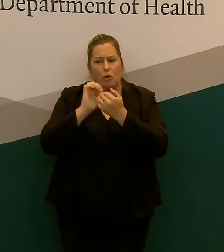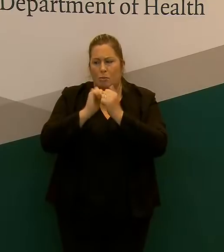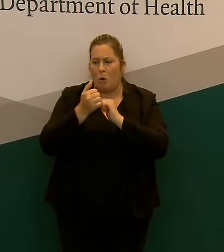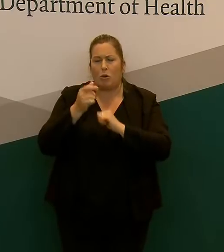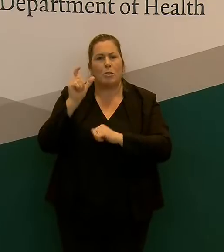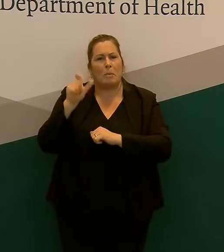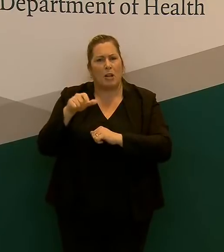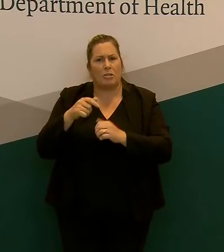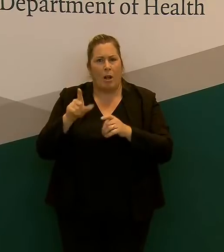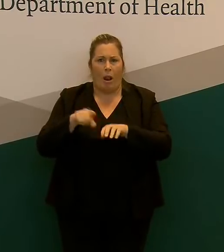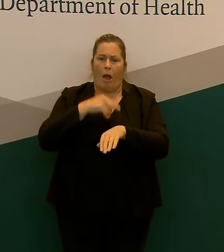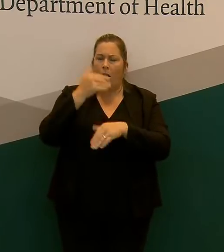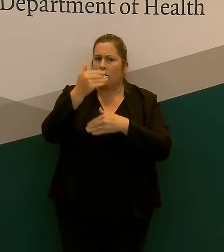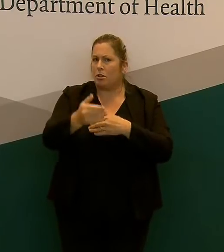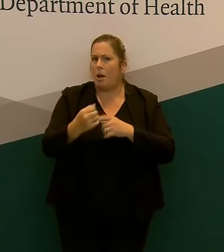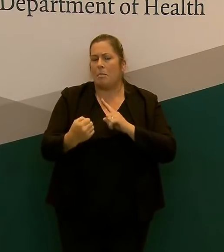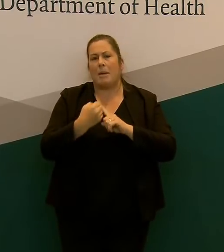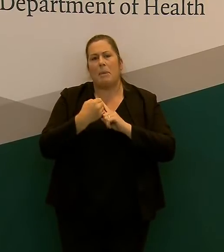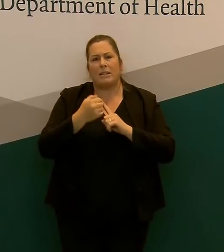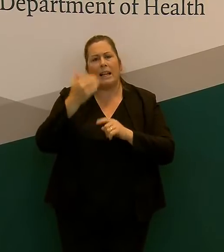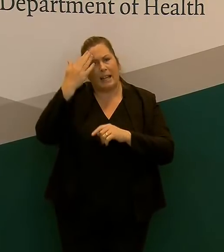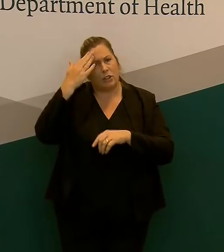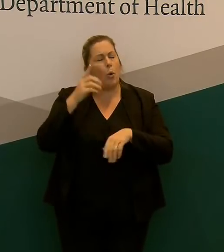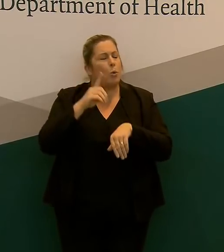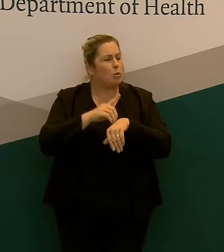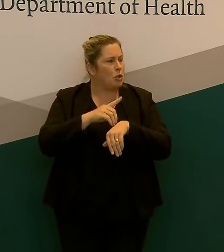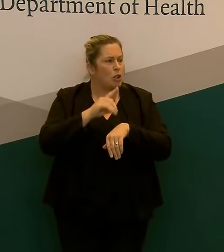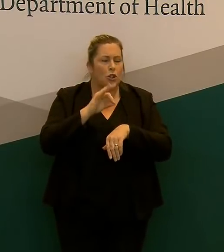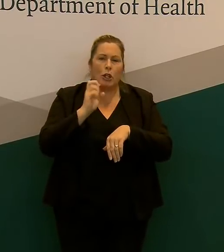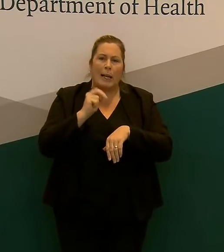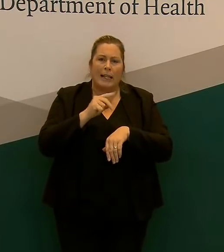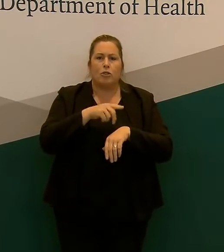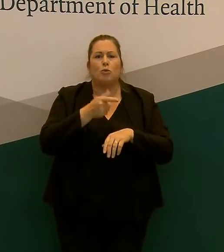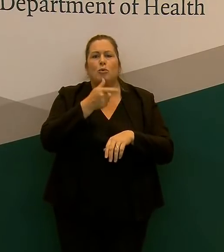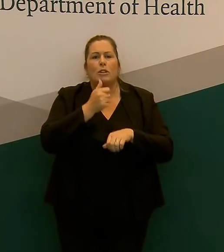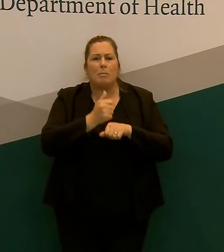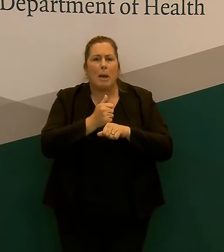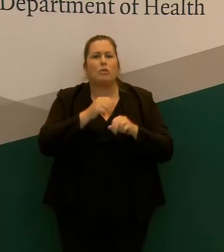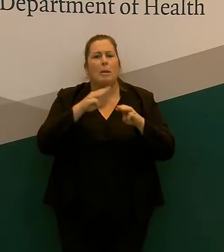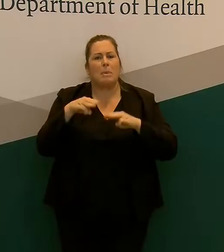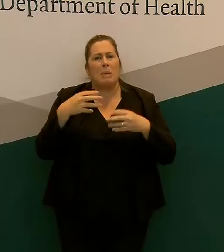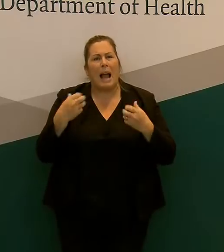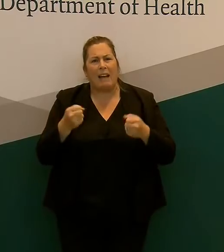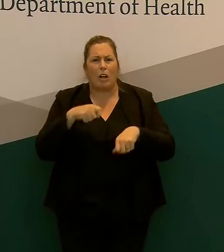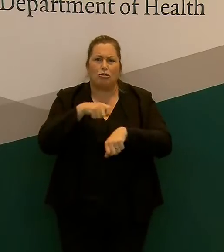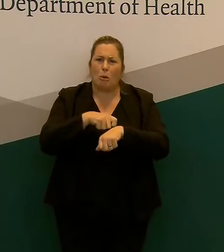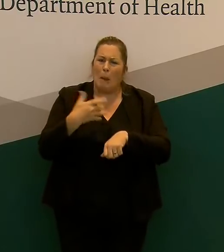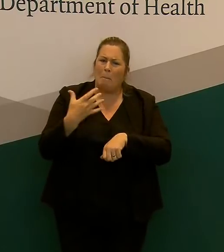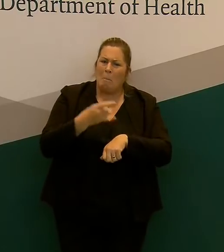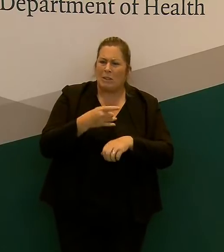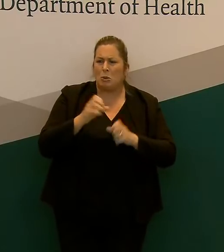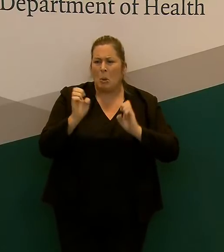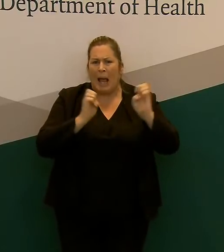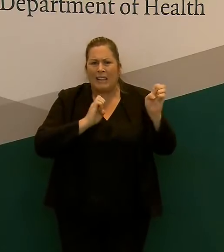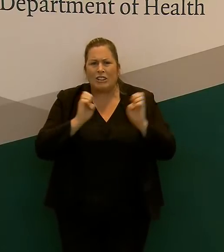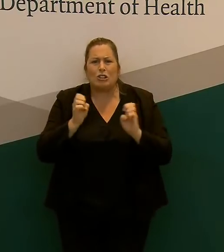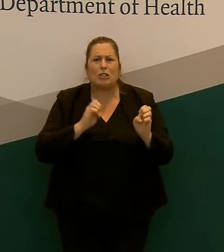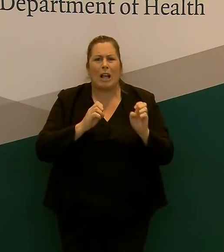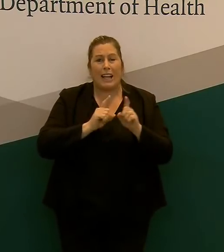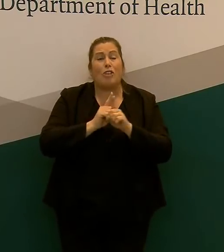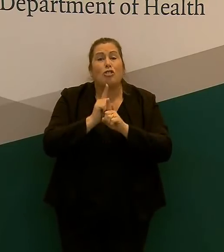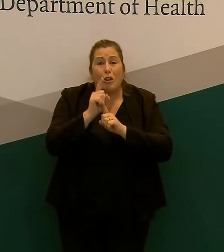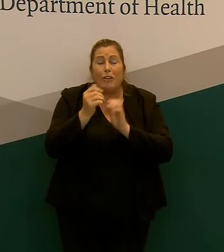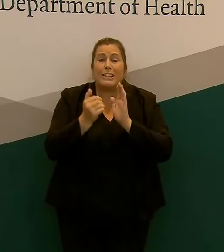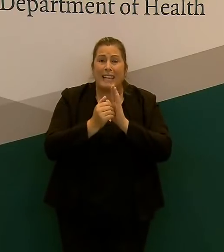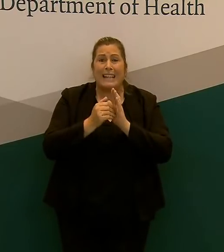health impact that she had. I know, Dr. Glynn, you spoke to us last month about people having trouble getting back to exercise, people in the community who had recovered.